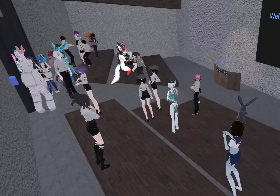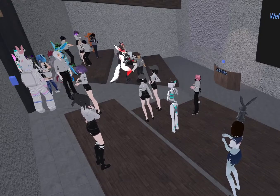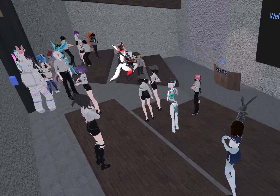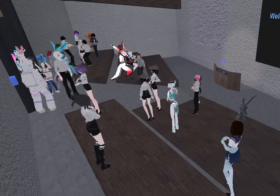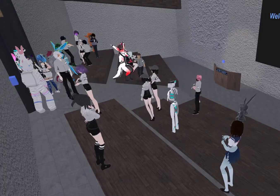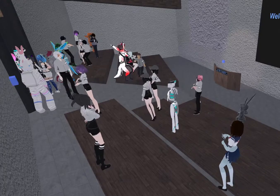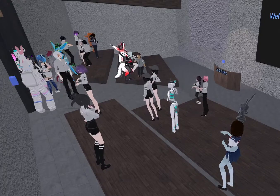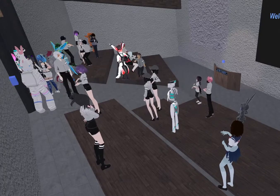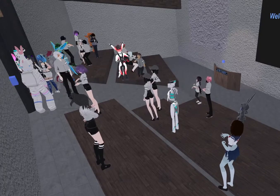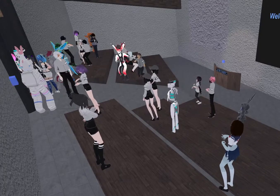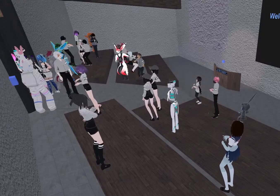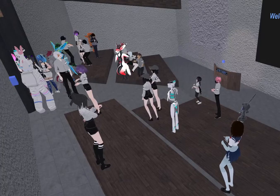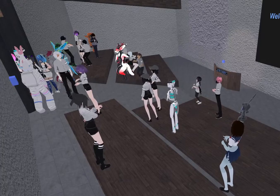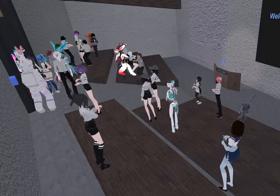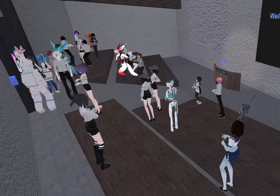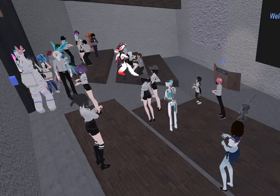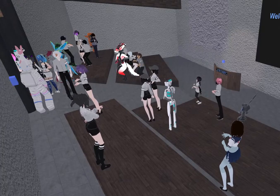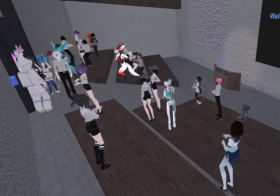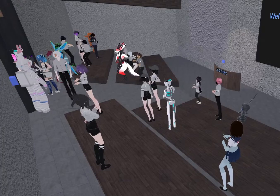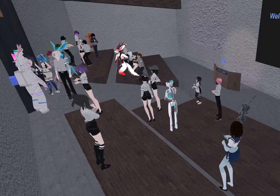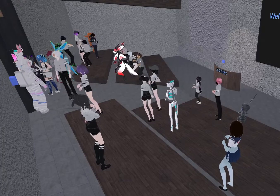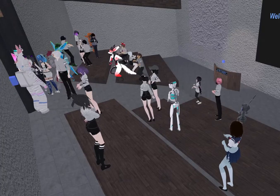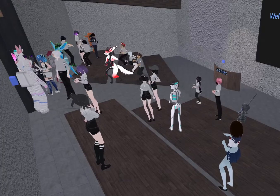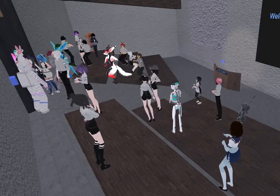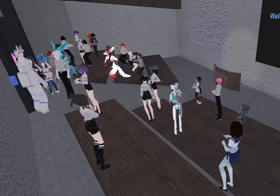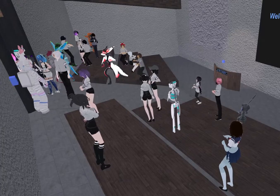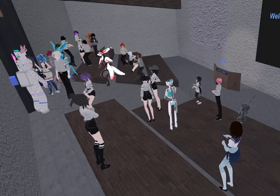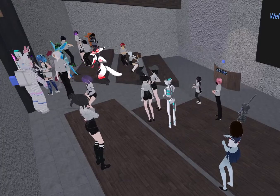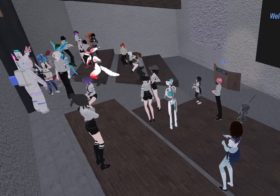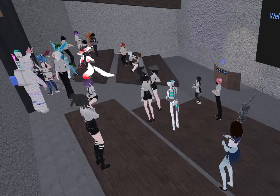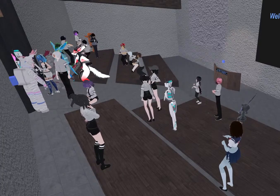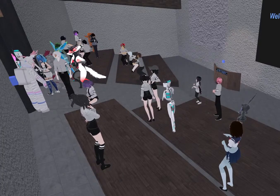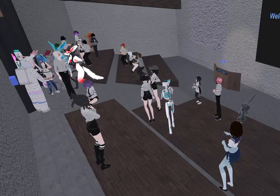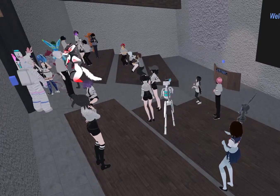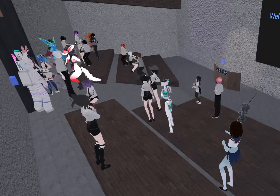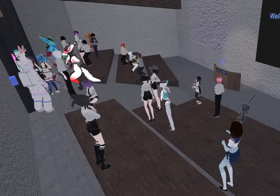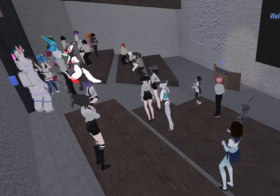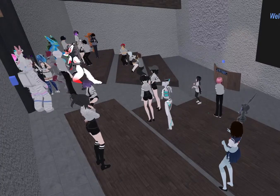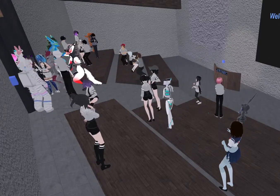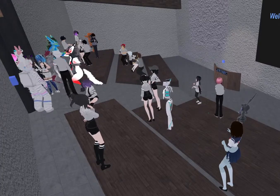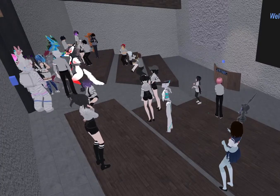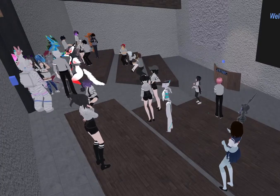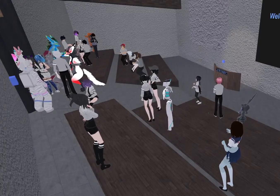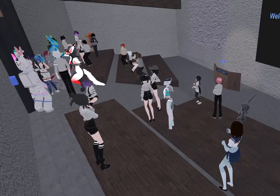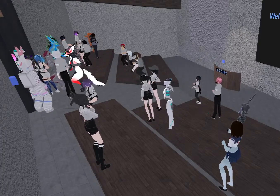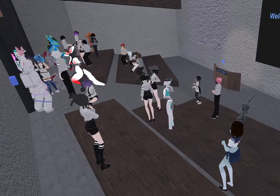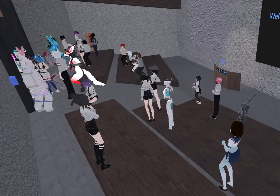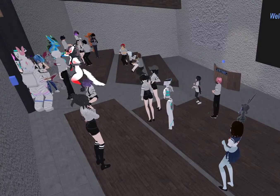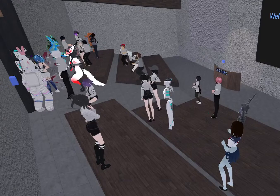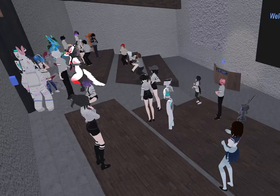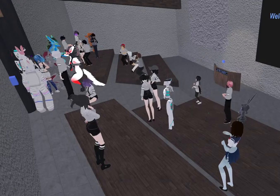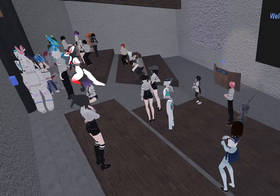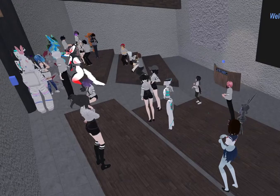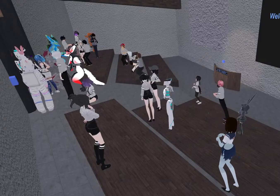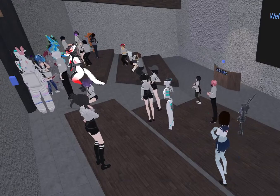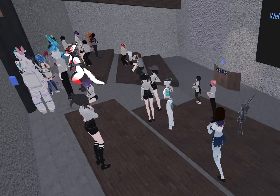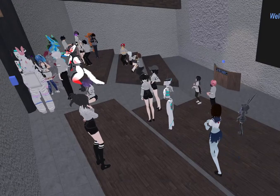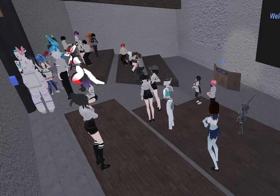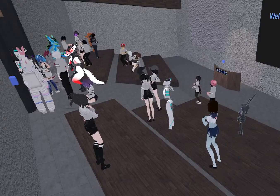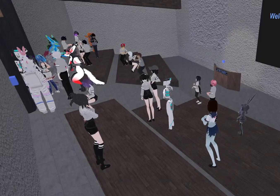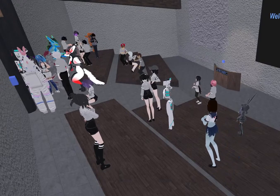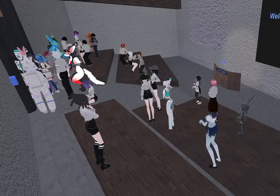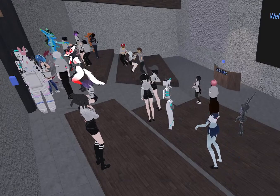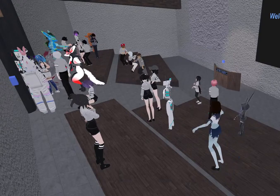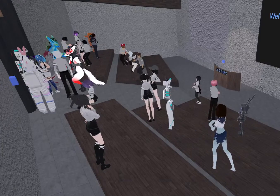like fun. usually like getting blood drawn vaccines. Like I don't like it, but it doesn't like kill me. But like that TB Yeah. test,